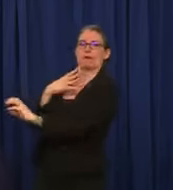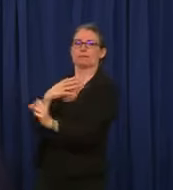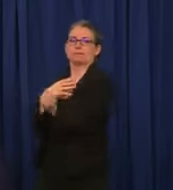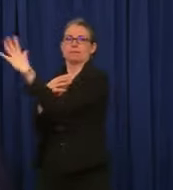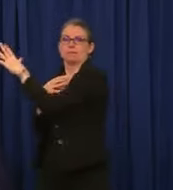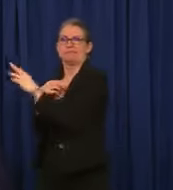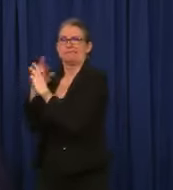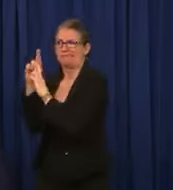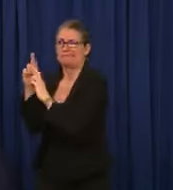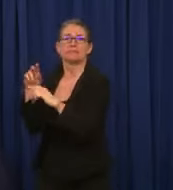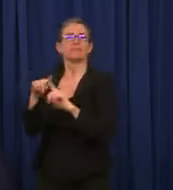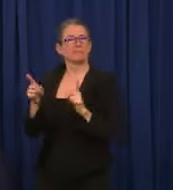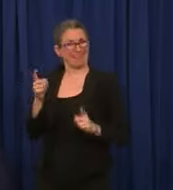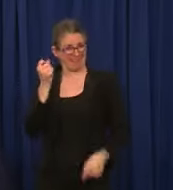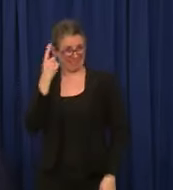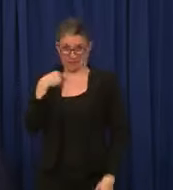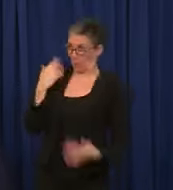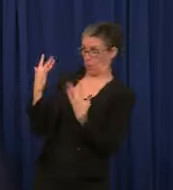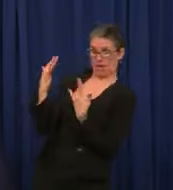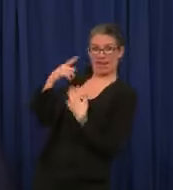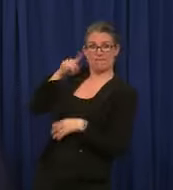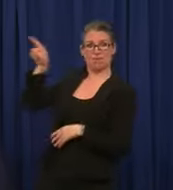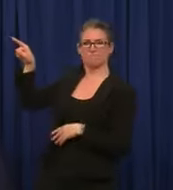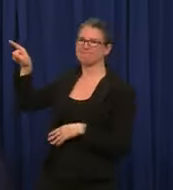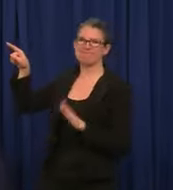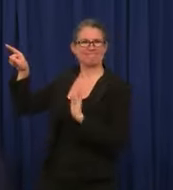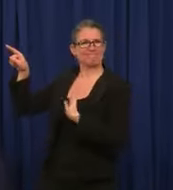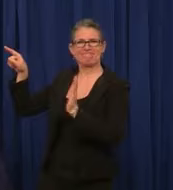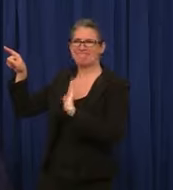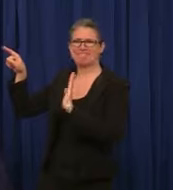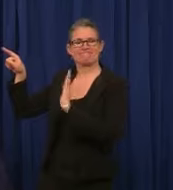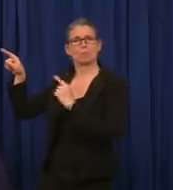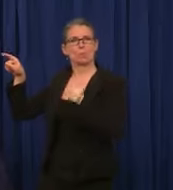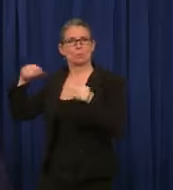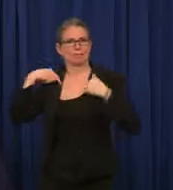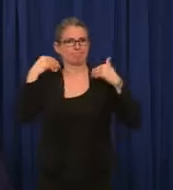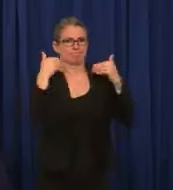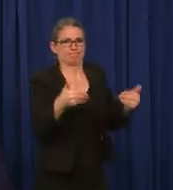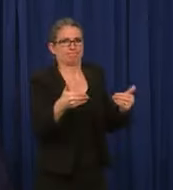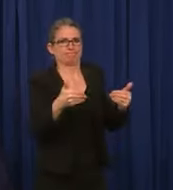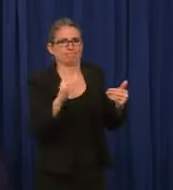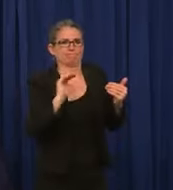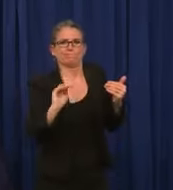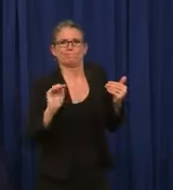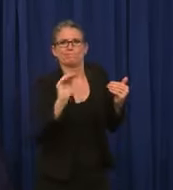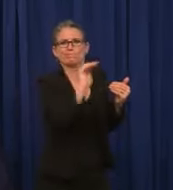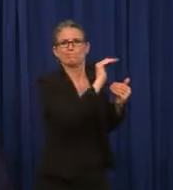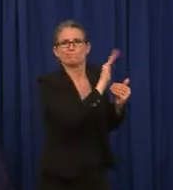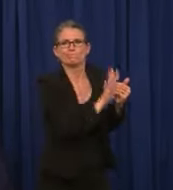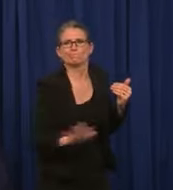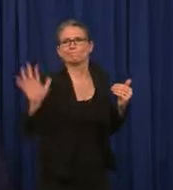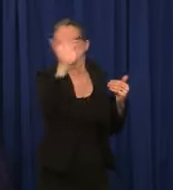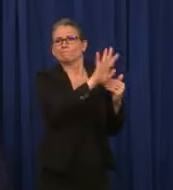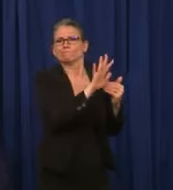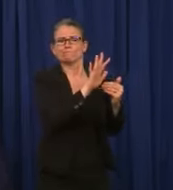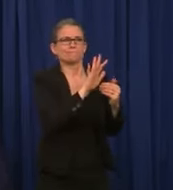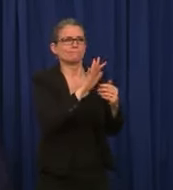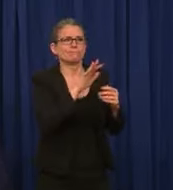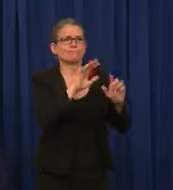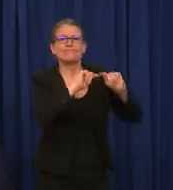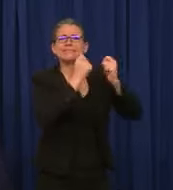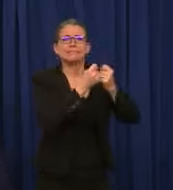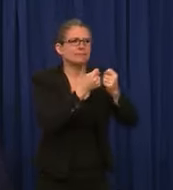solely on the federal government for assistance here. We are also looking into different strategies, including